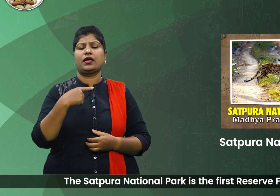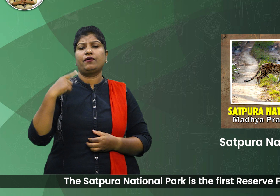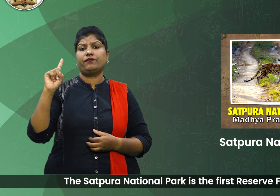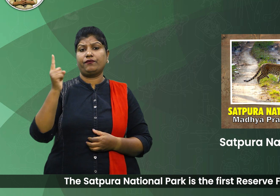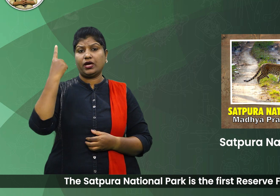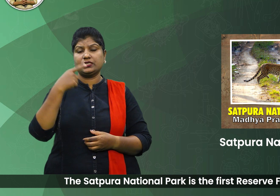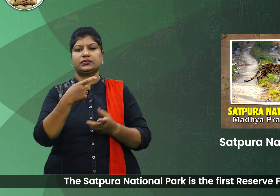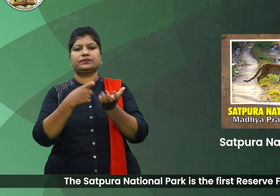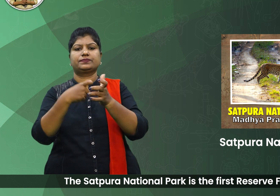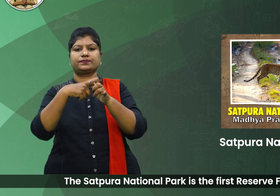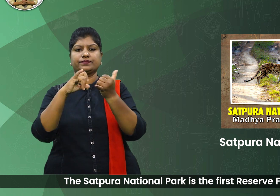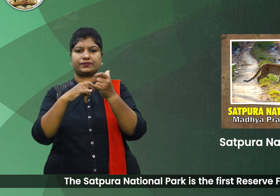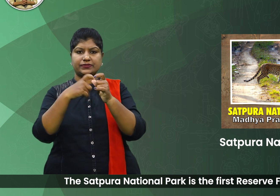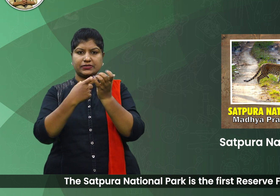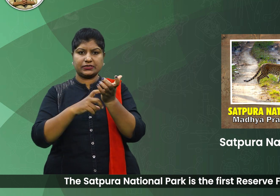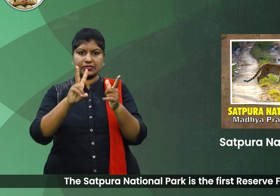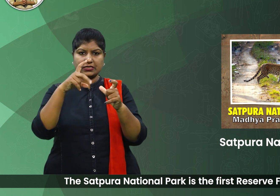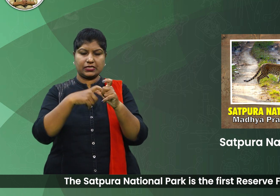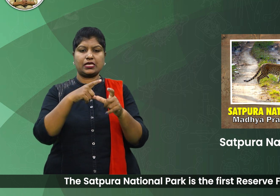reserve forest of India.